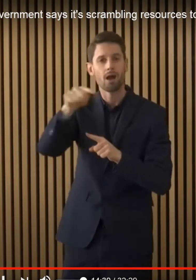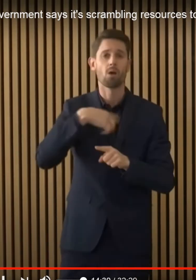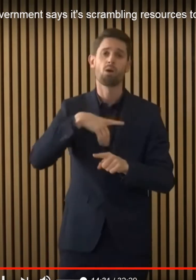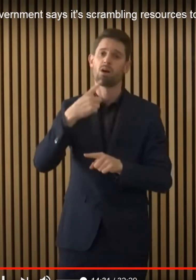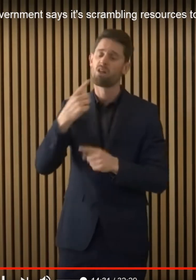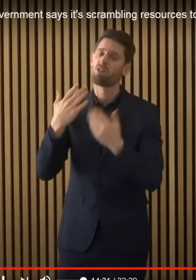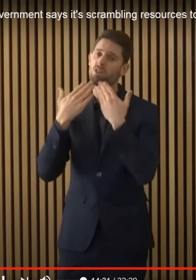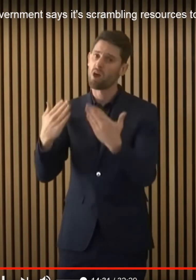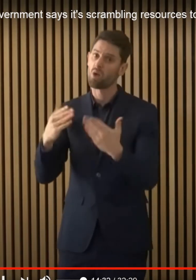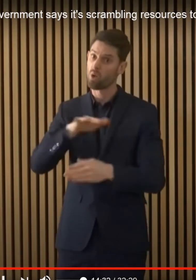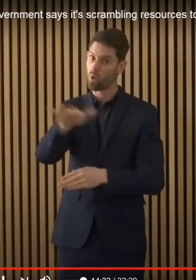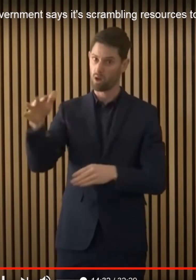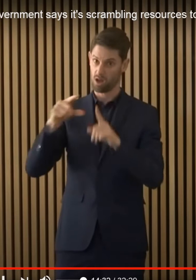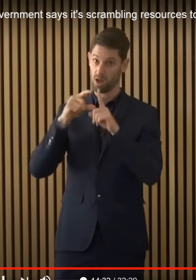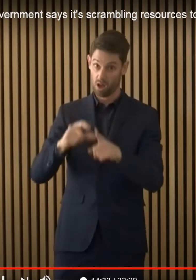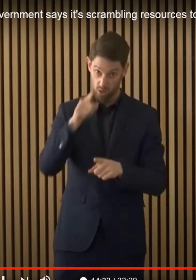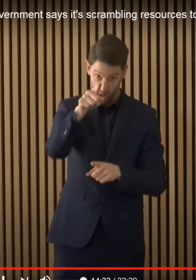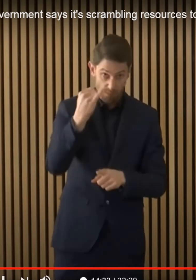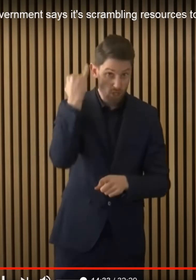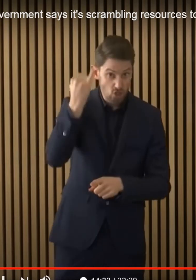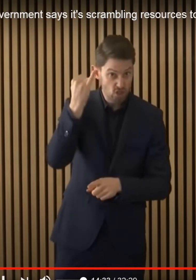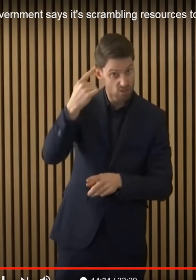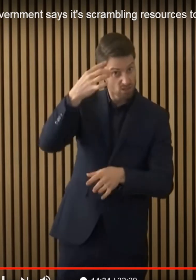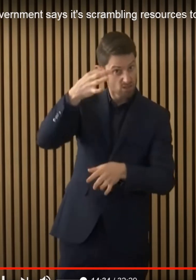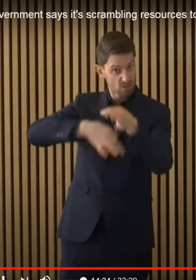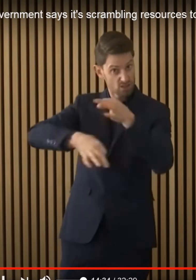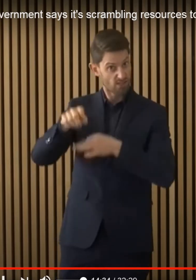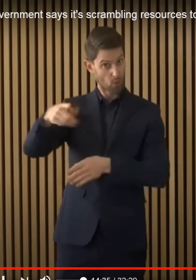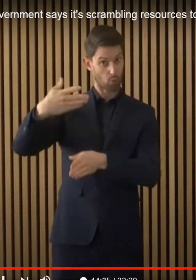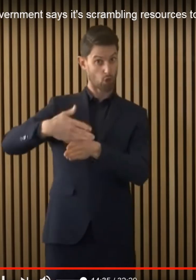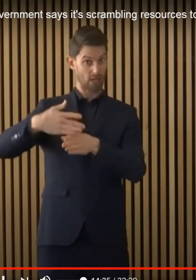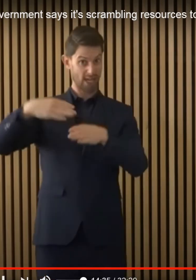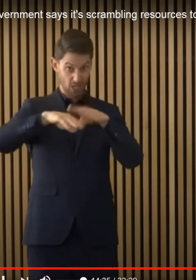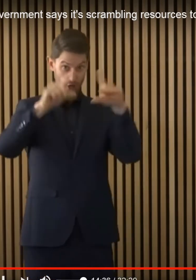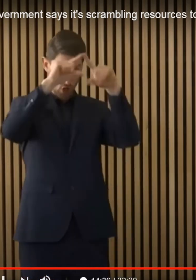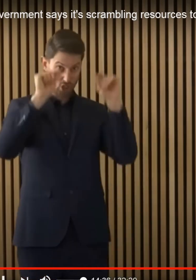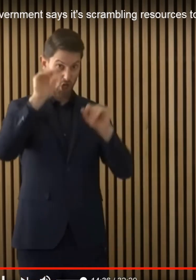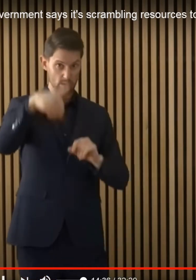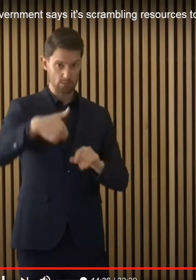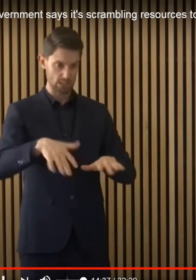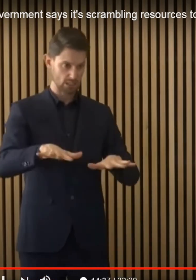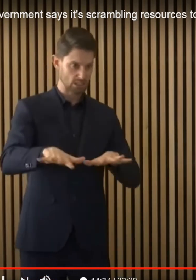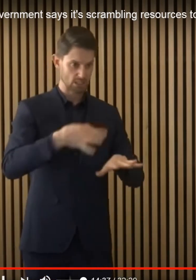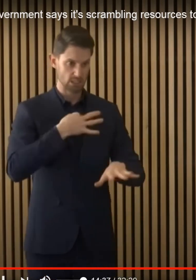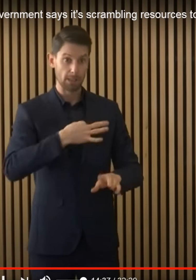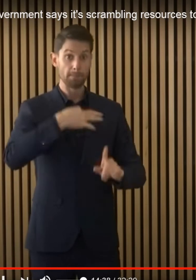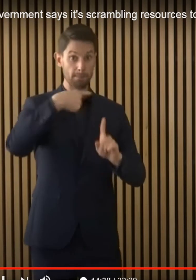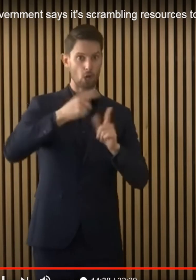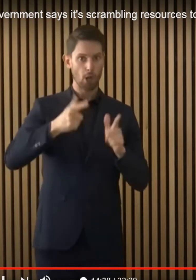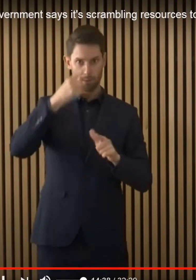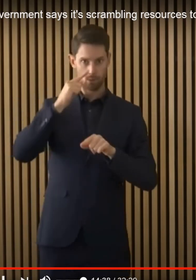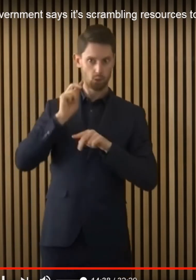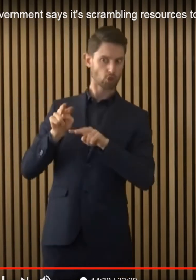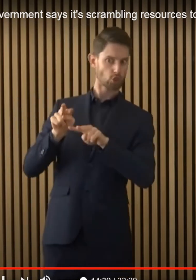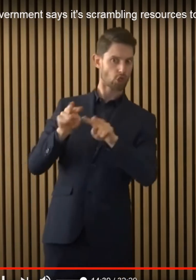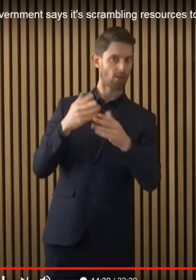very challenging time for all of us, and particularly for you, as the focus of your work comes under scrutiny. We do